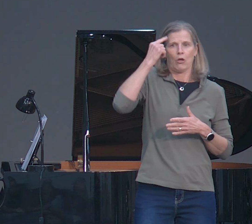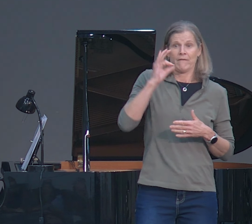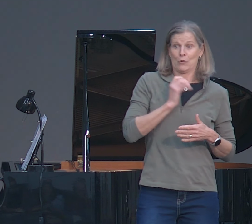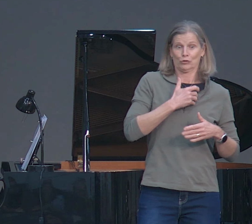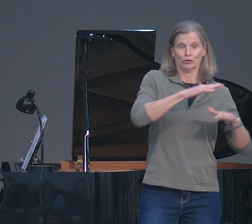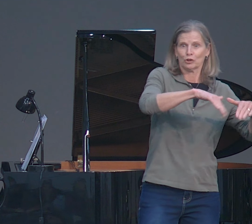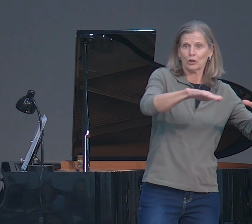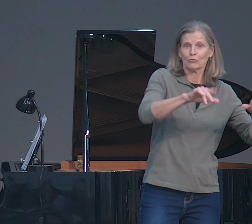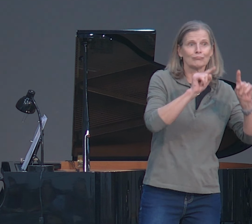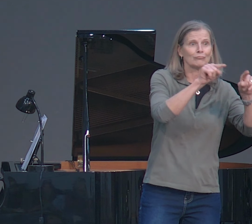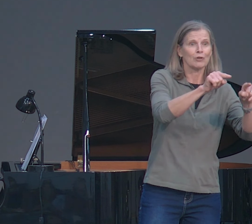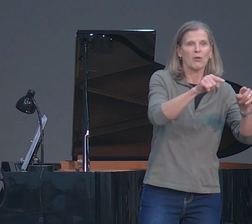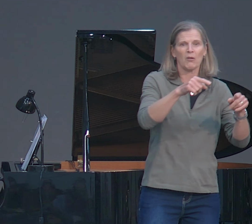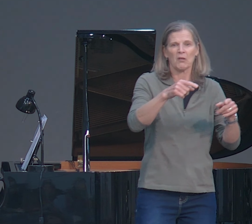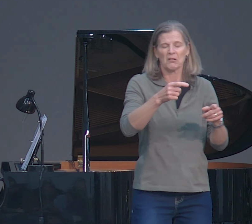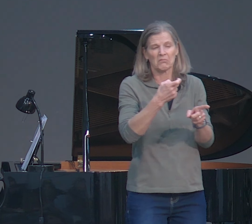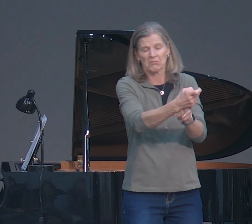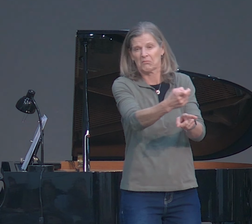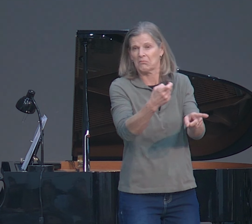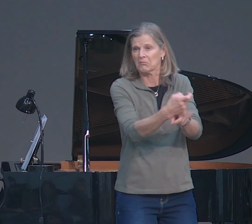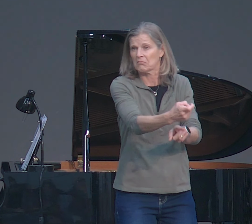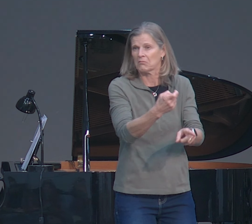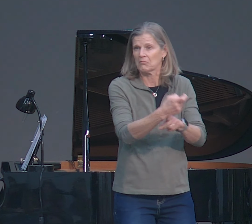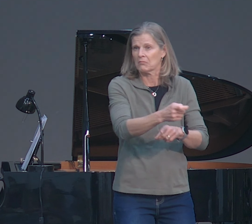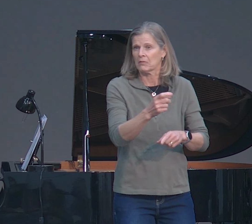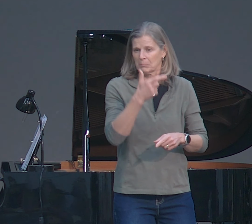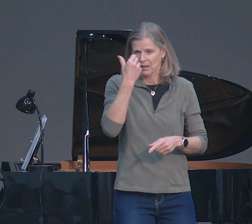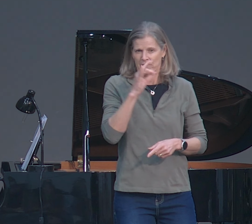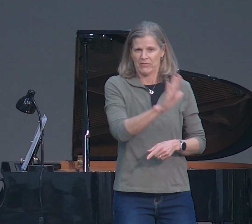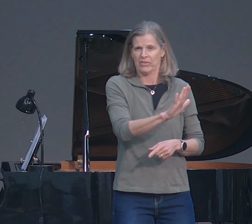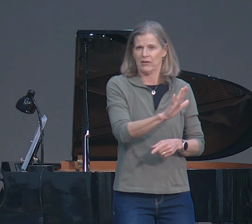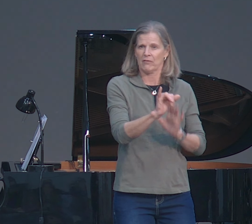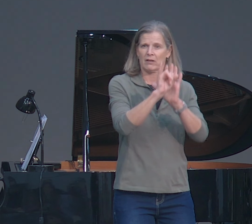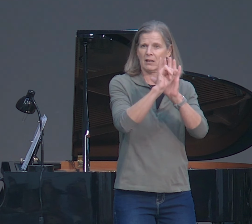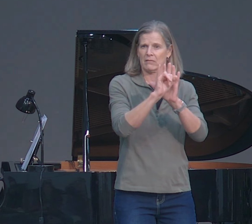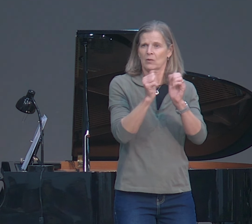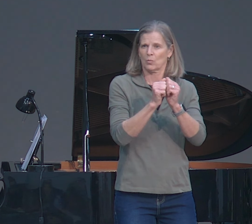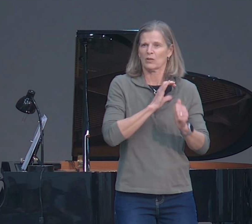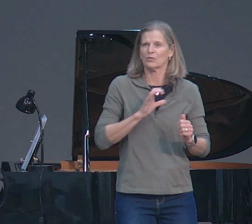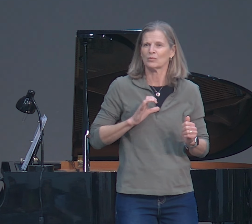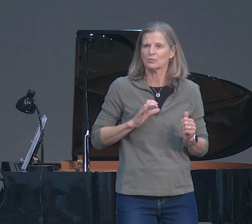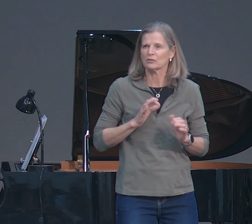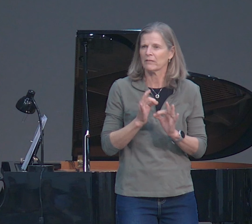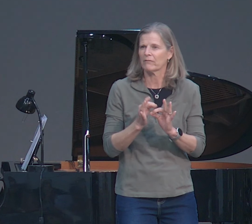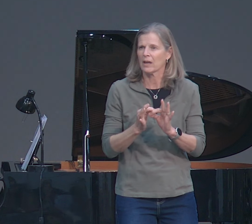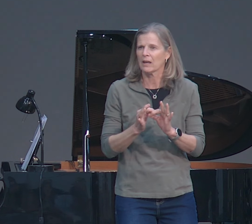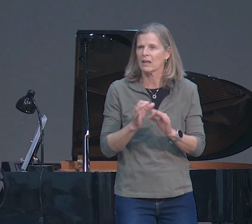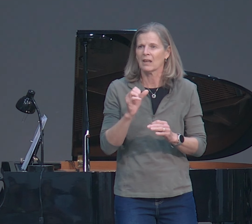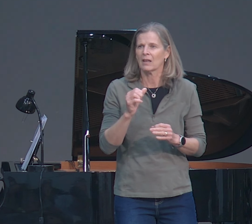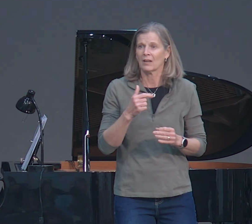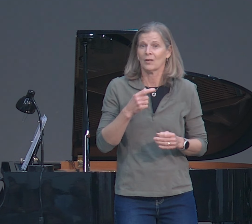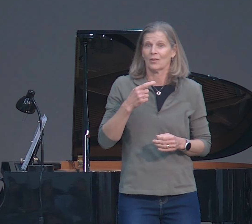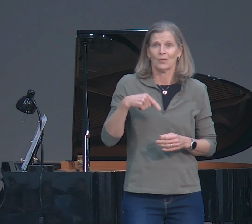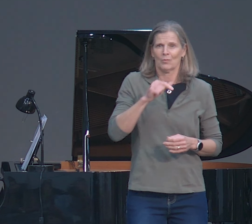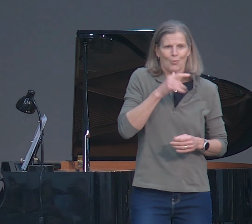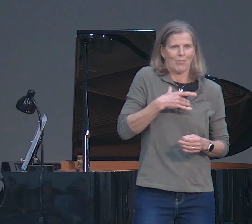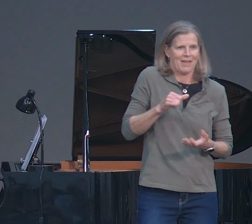children becoming objects of scorn due to their identification with Christianity. So we don't like that